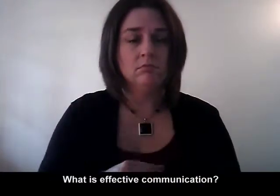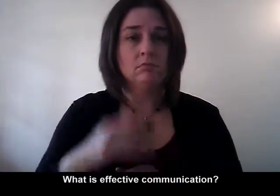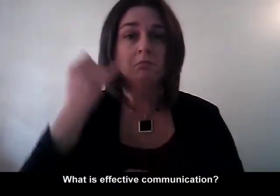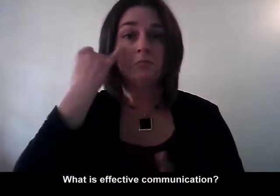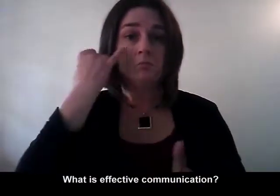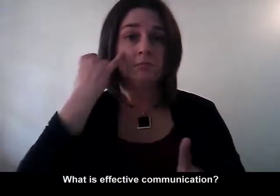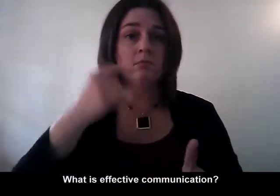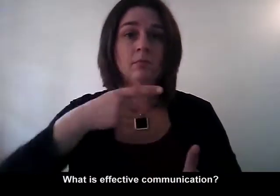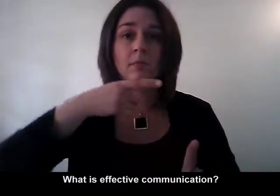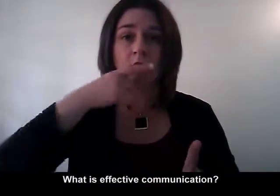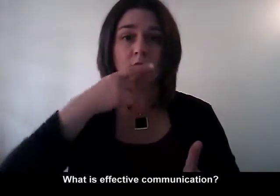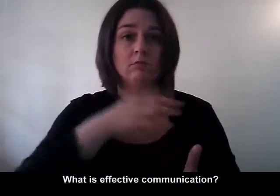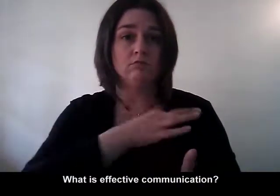effective communication?